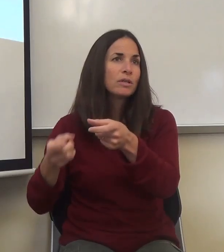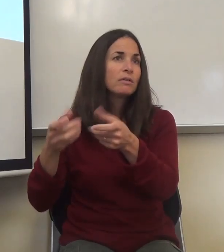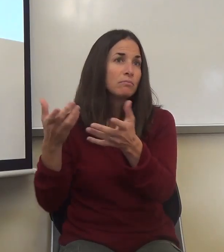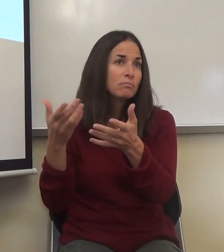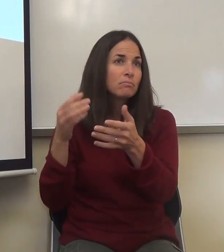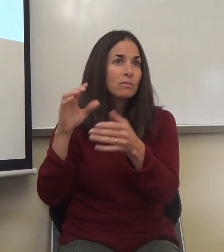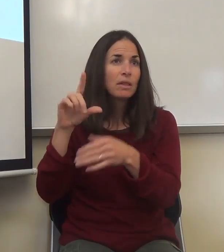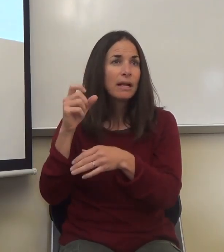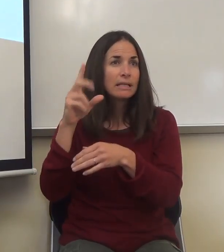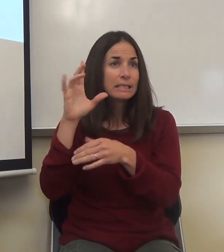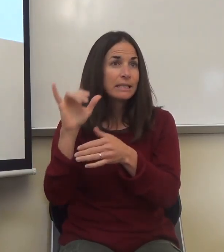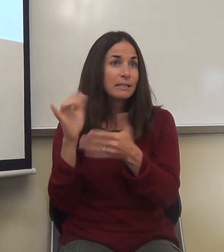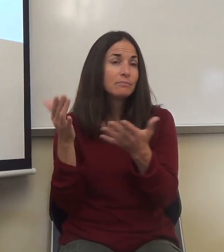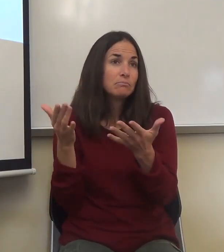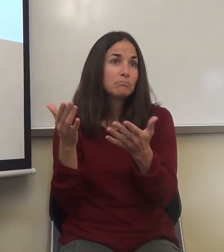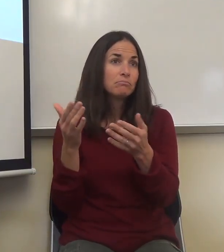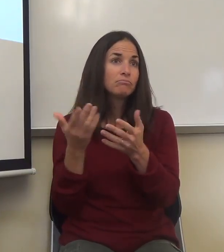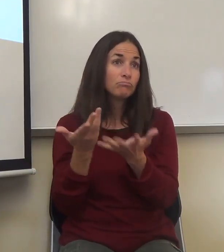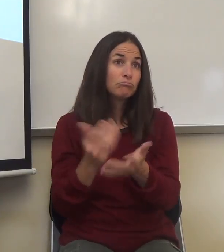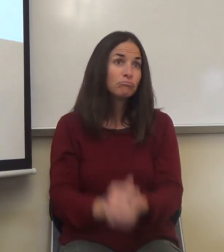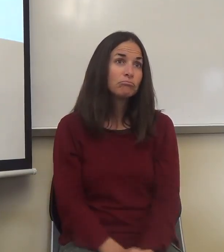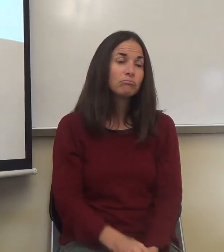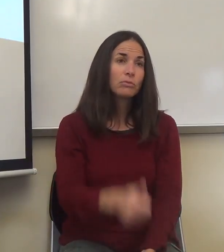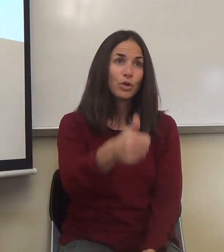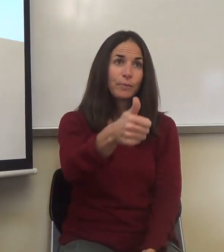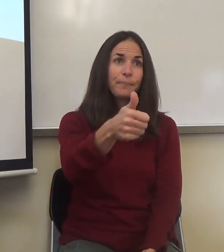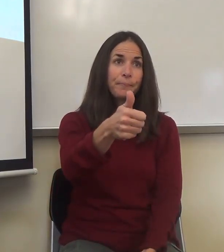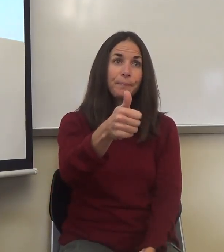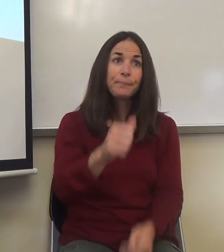Okay, yeah. Sandra, did you have a question?